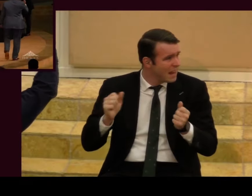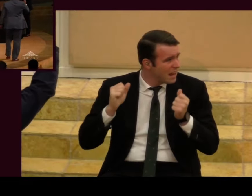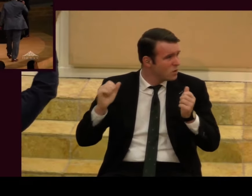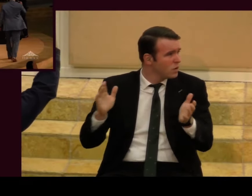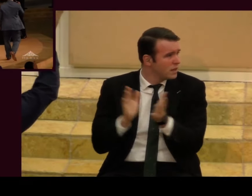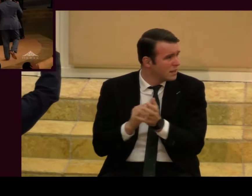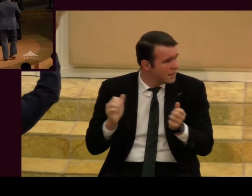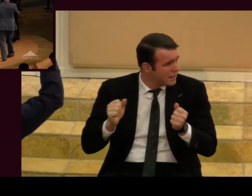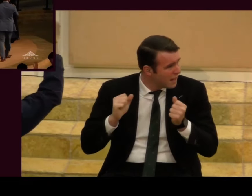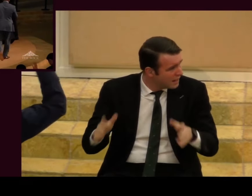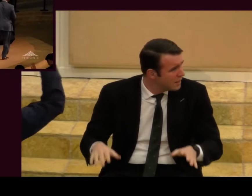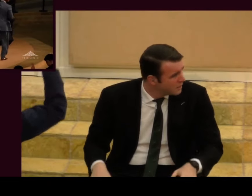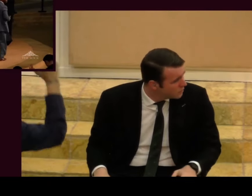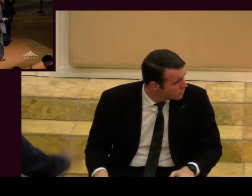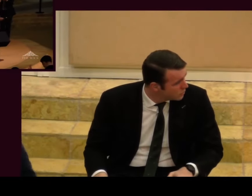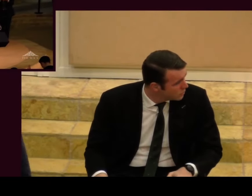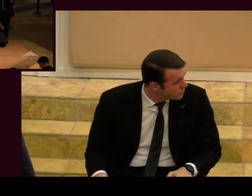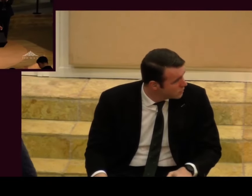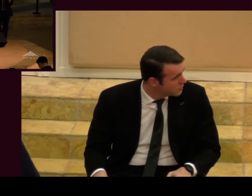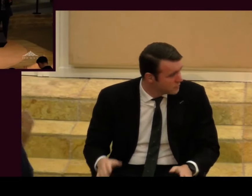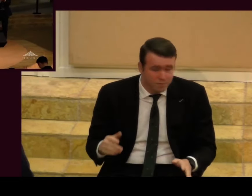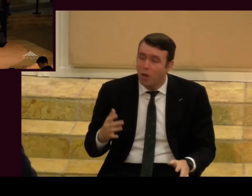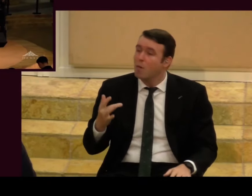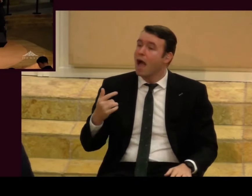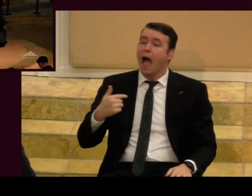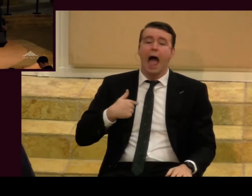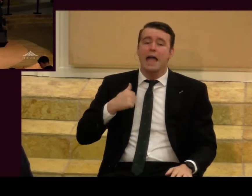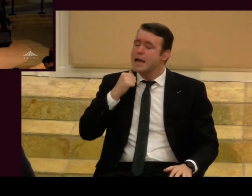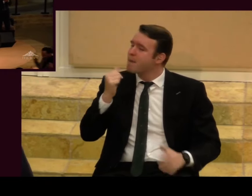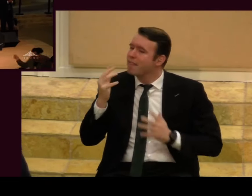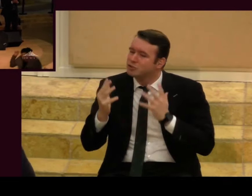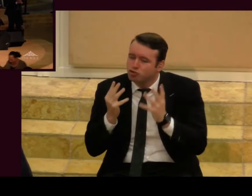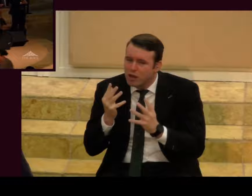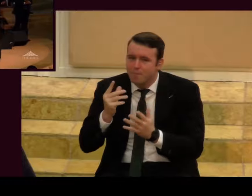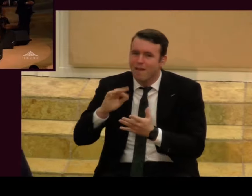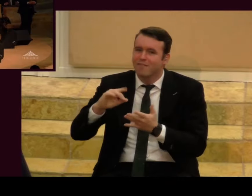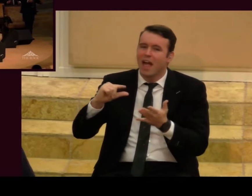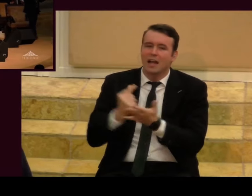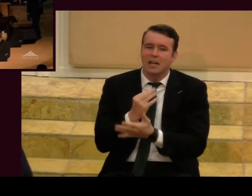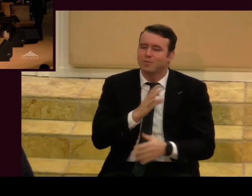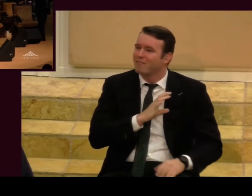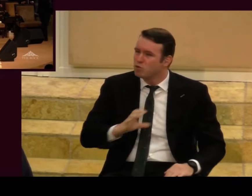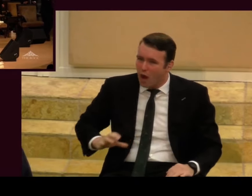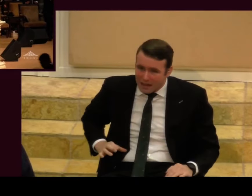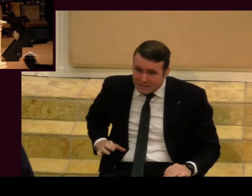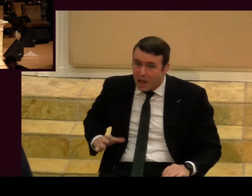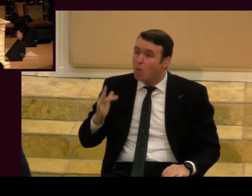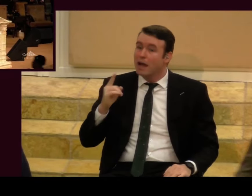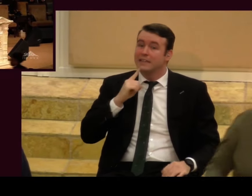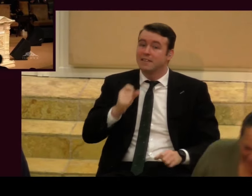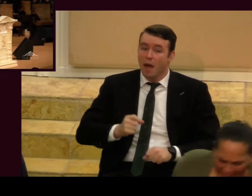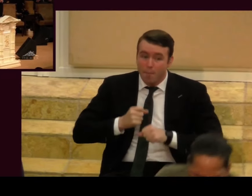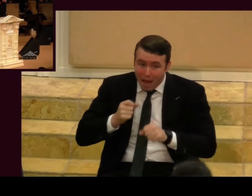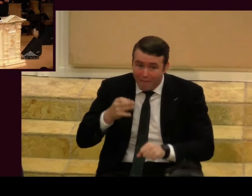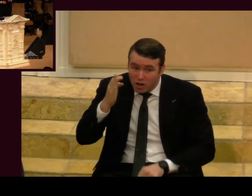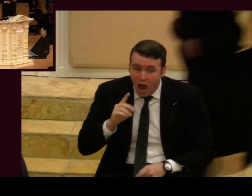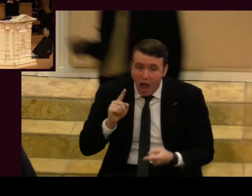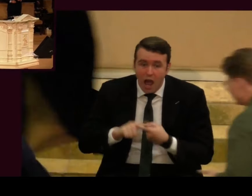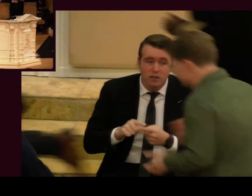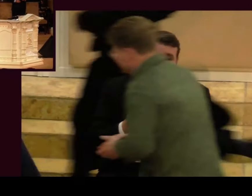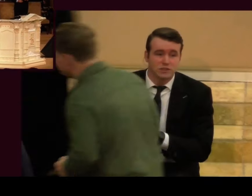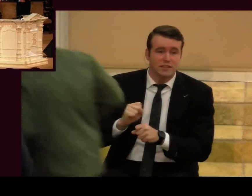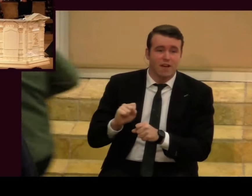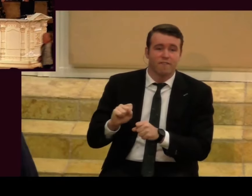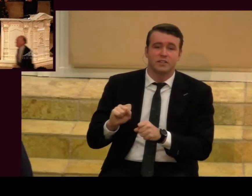Oh, hallelujah, hallelujah. For I am not ashamed of the gospel of Christ, for it is the power